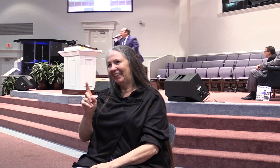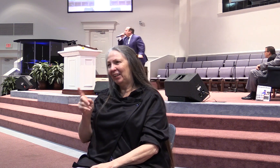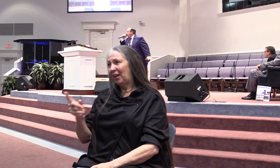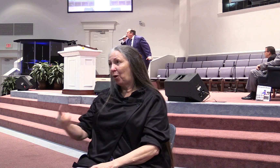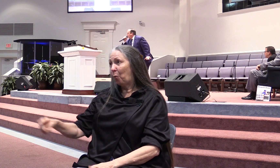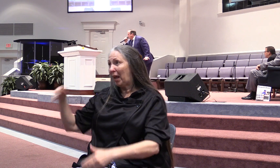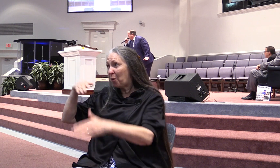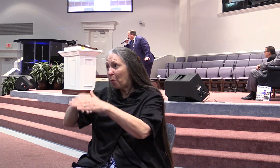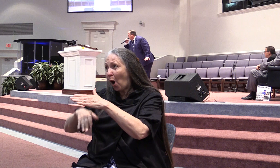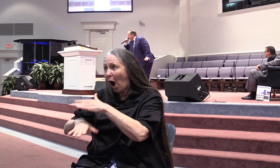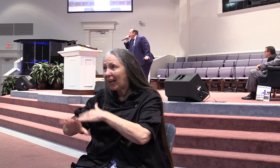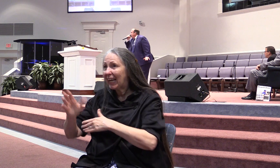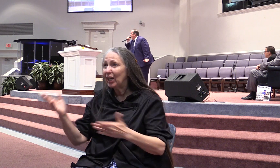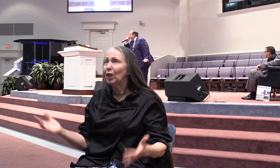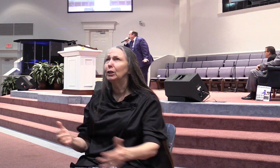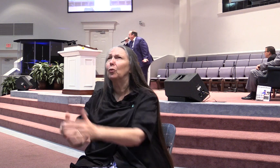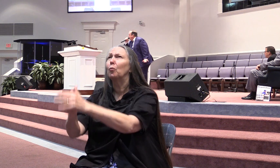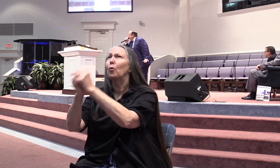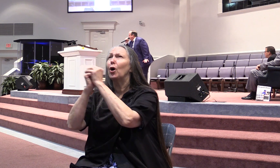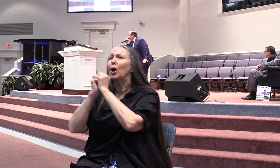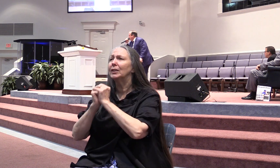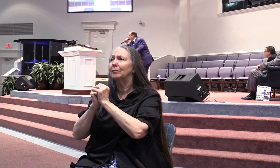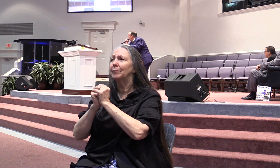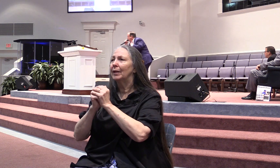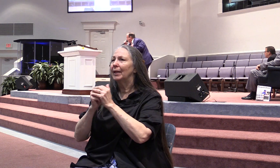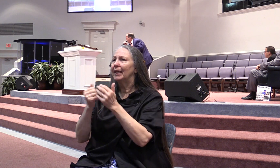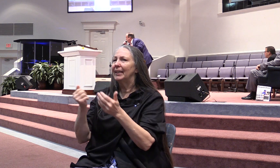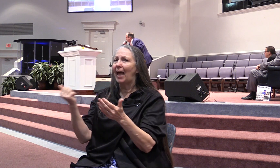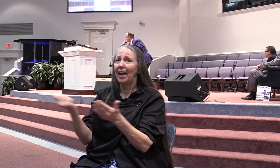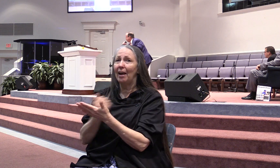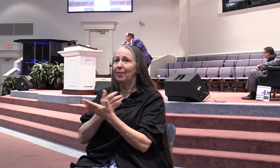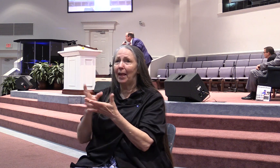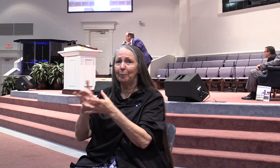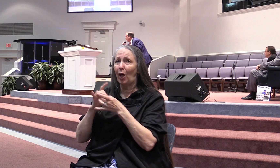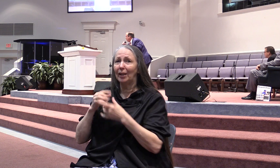when we walk into our worship field, not everything in that field belongs to me.